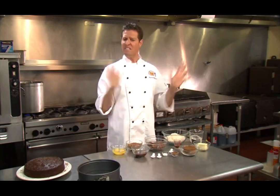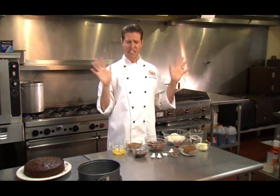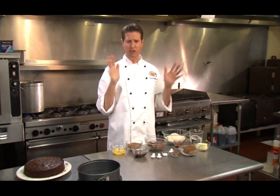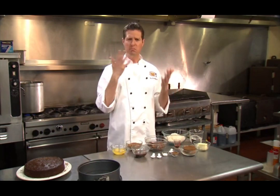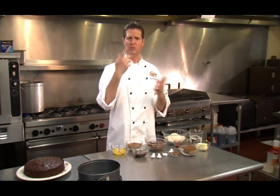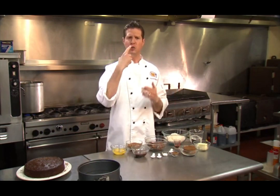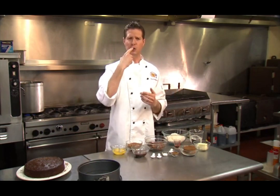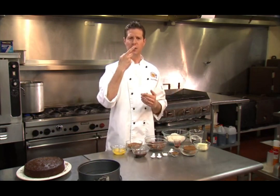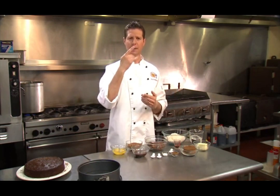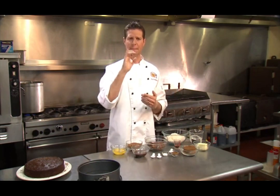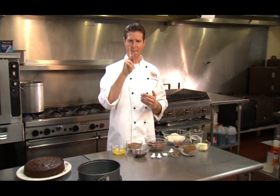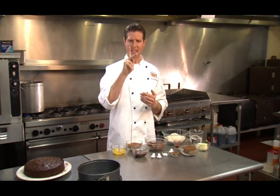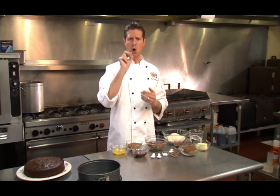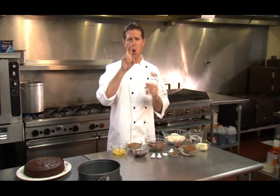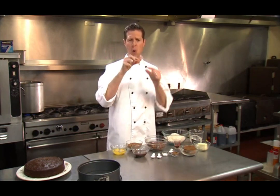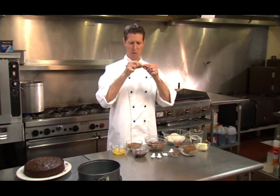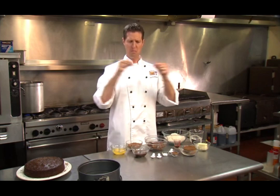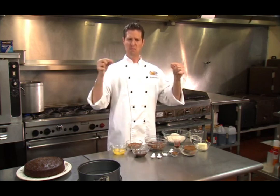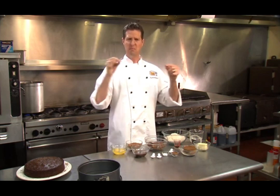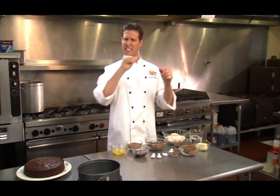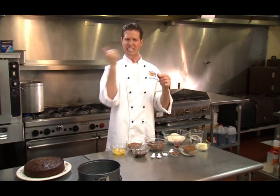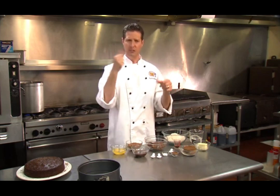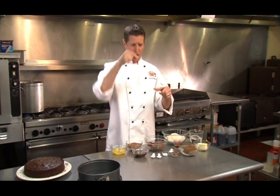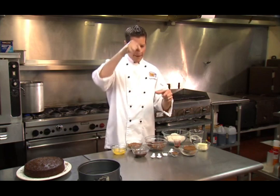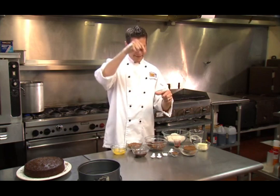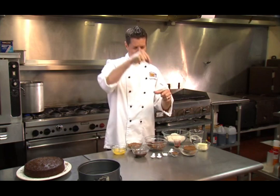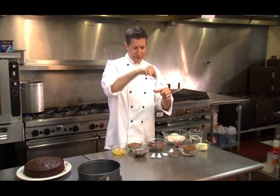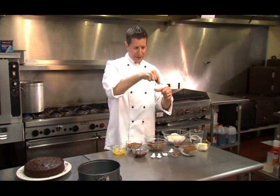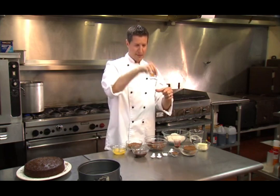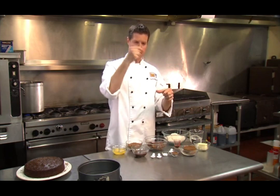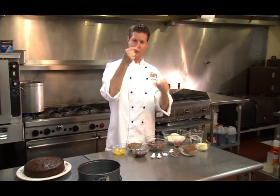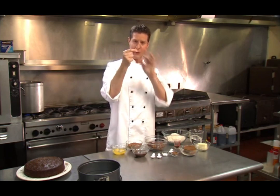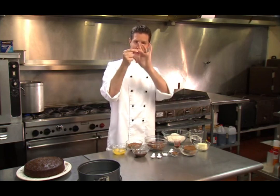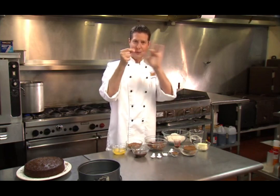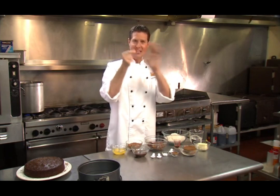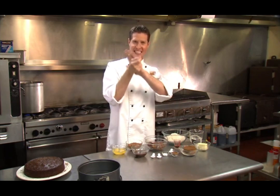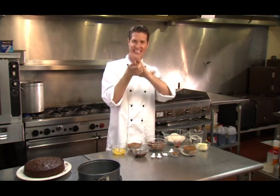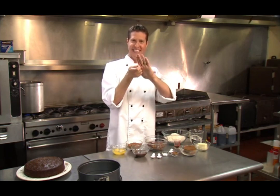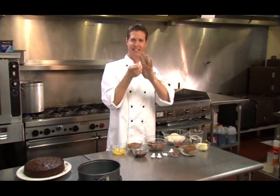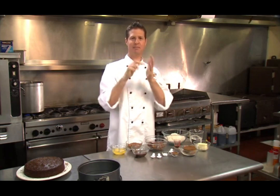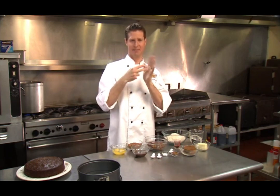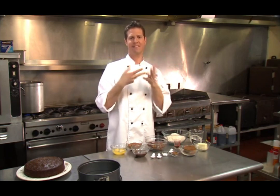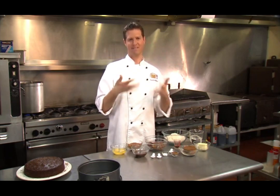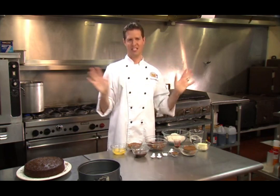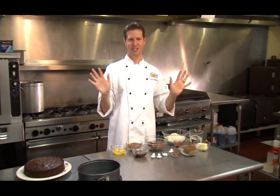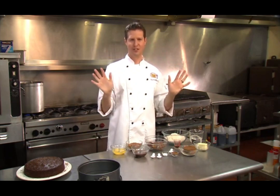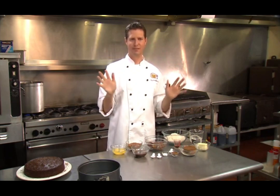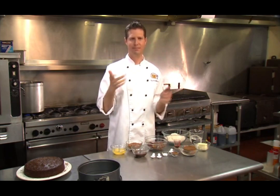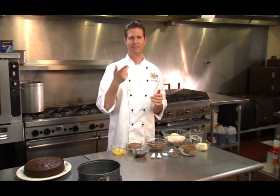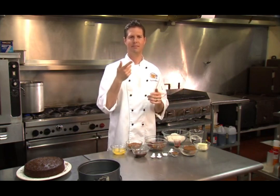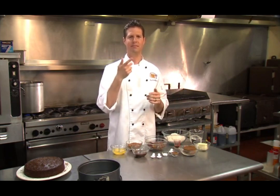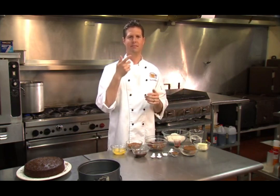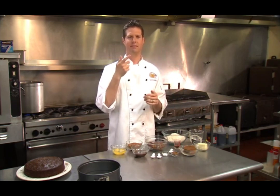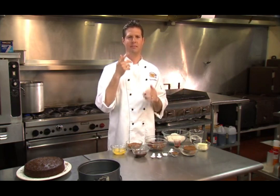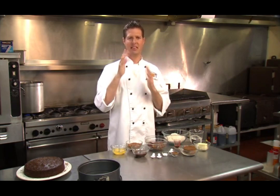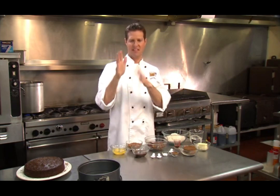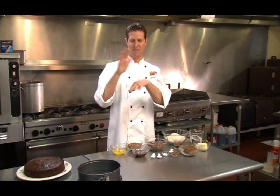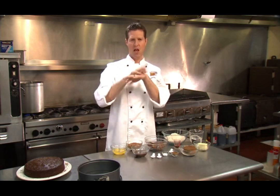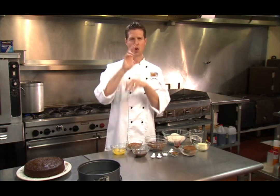You'll know it's done when a wooden pick or skewer inserted into the center comes out clean. Leave cake on a rack